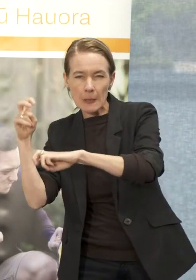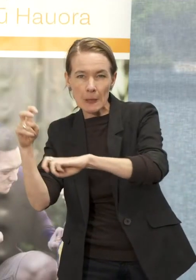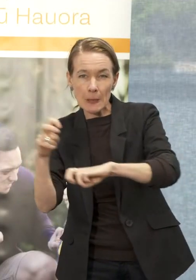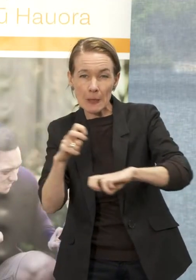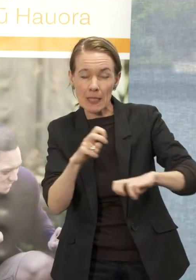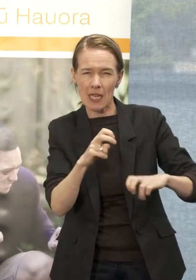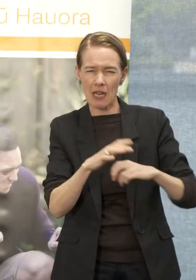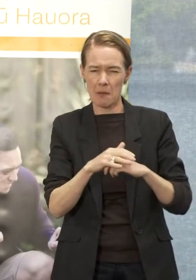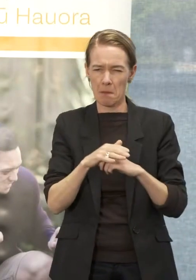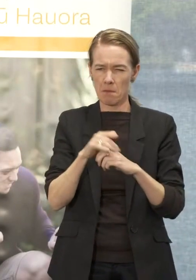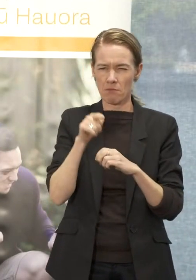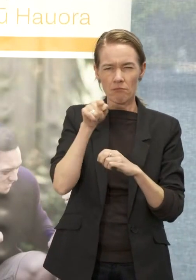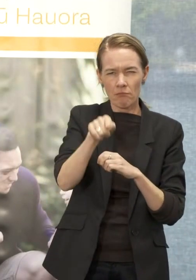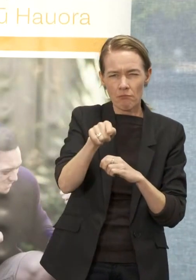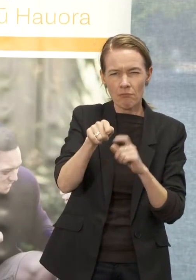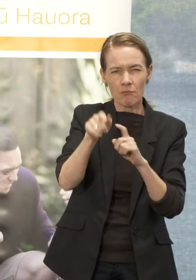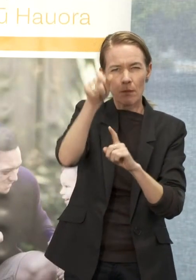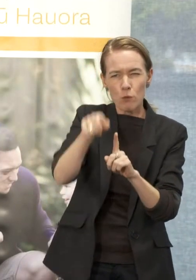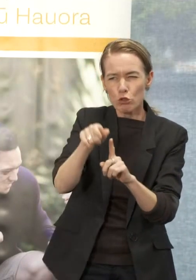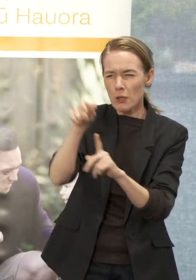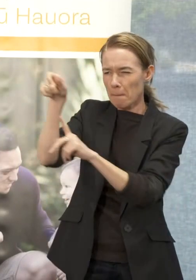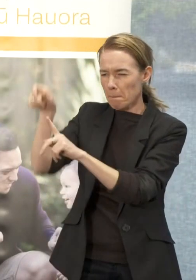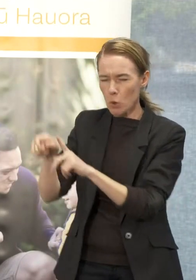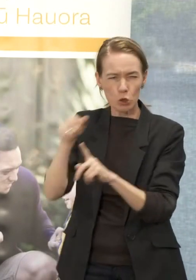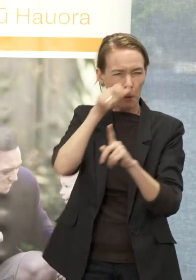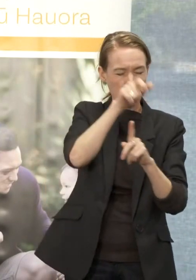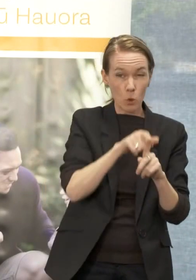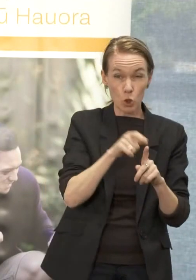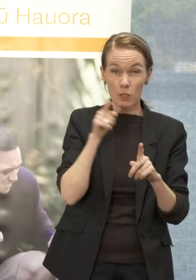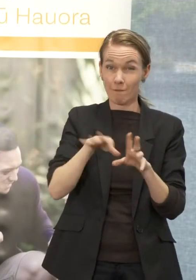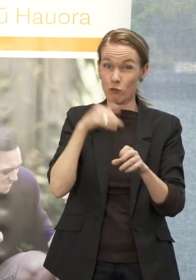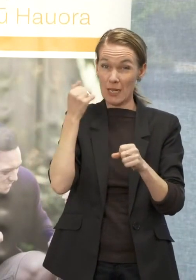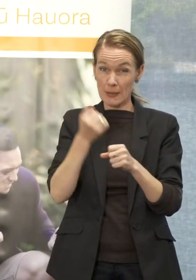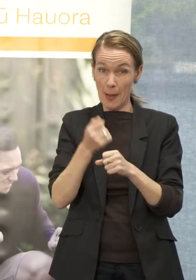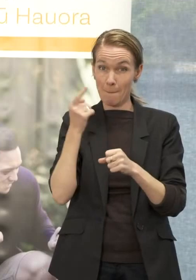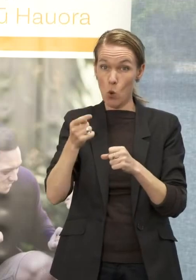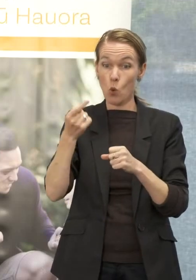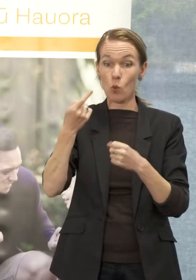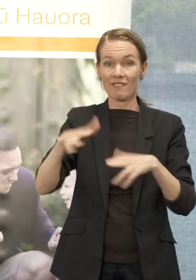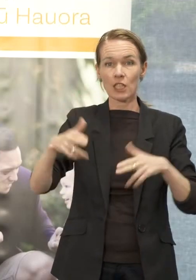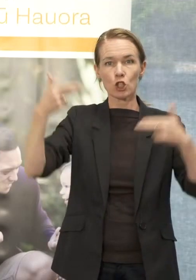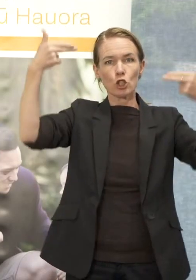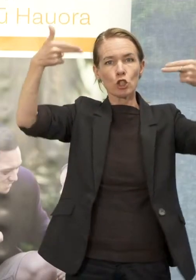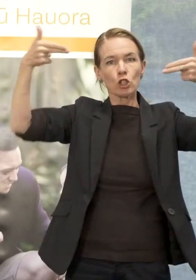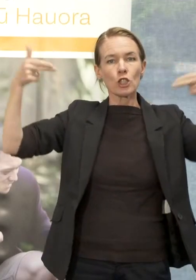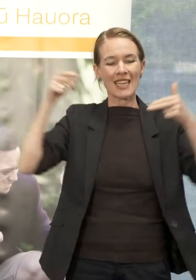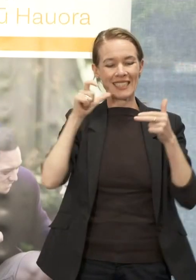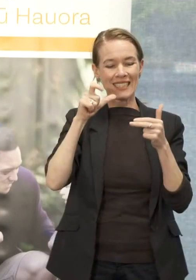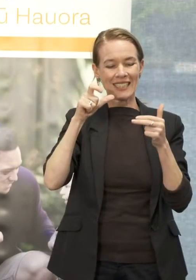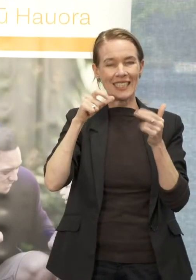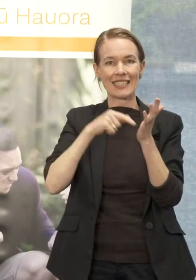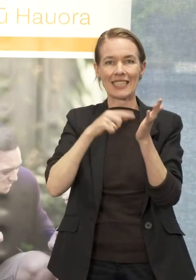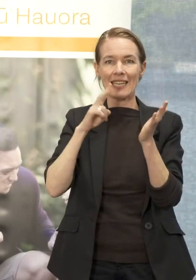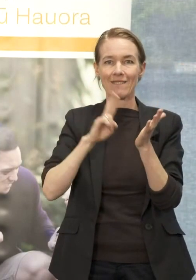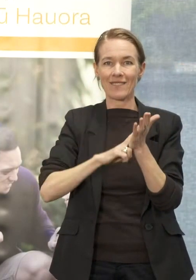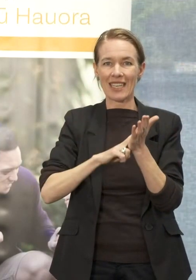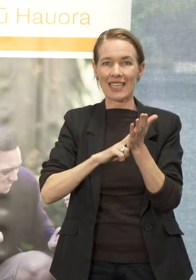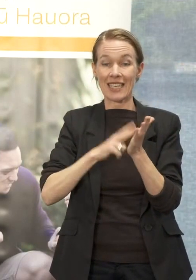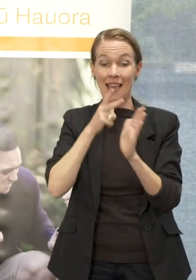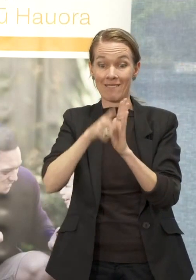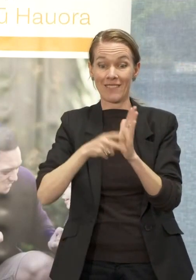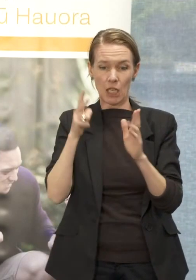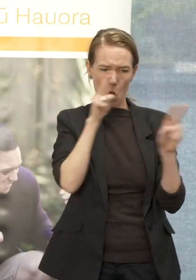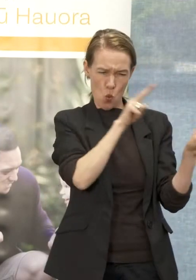these cases. That is included viewing CCTV footage, and a rubbish bin has